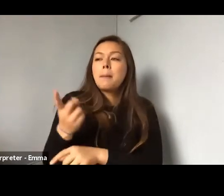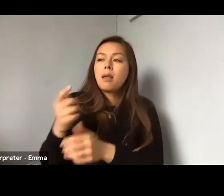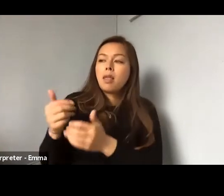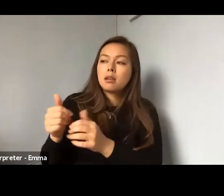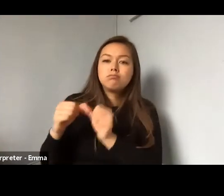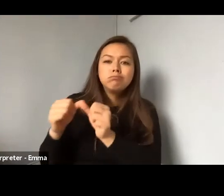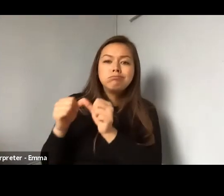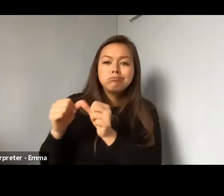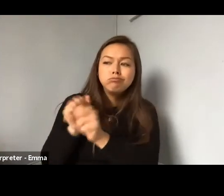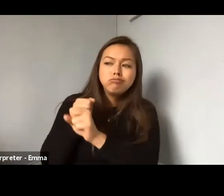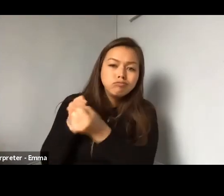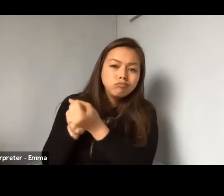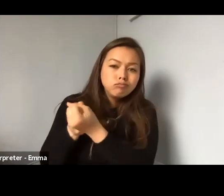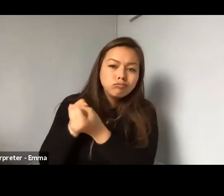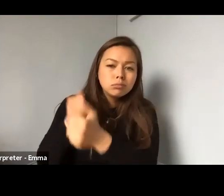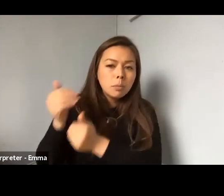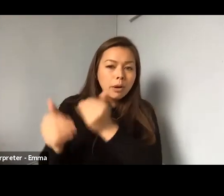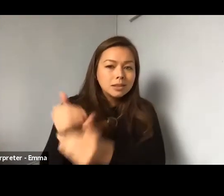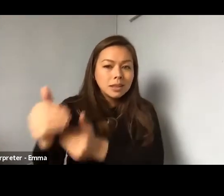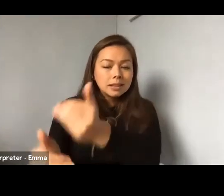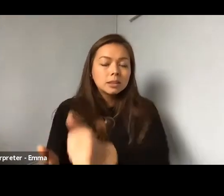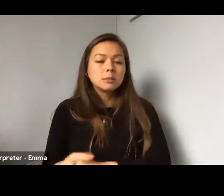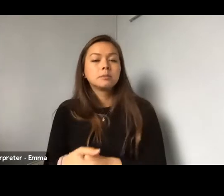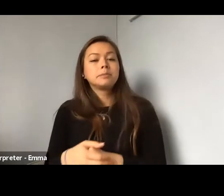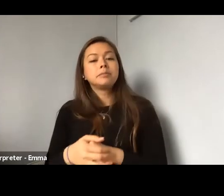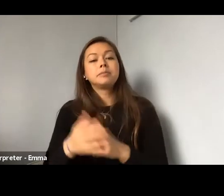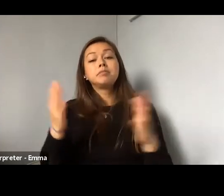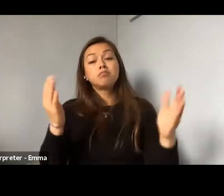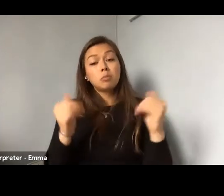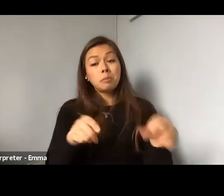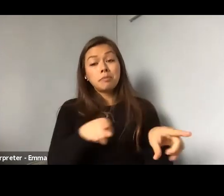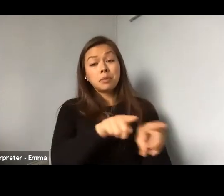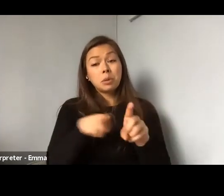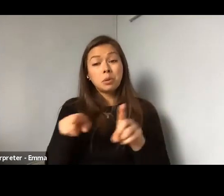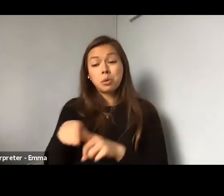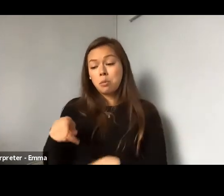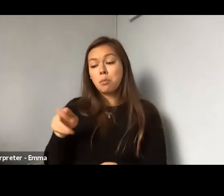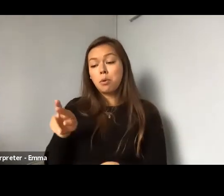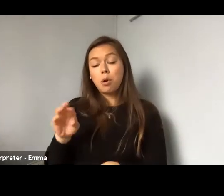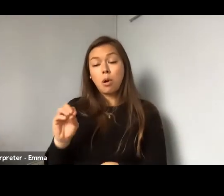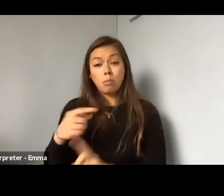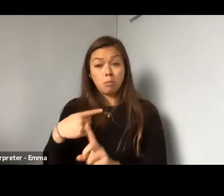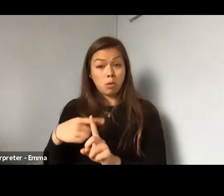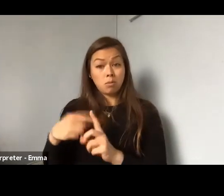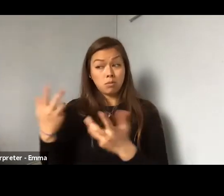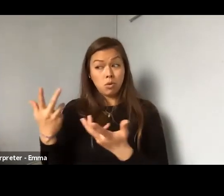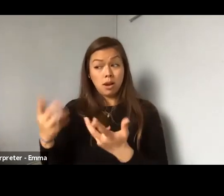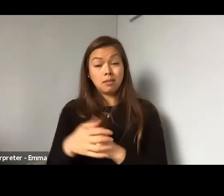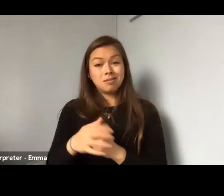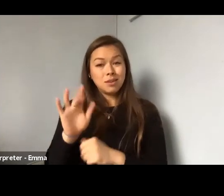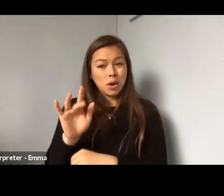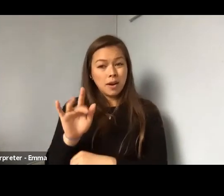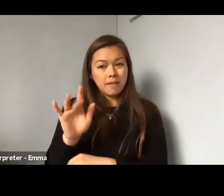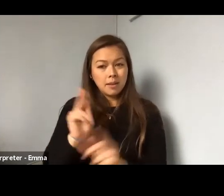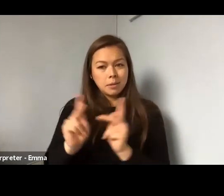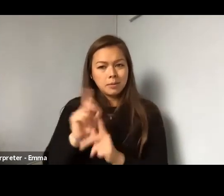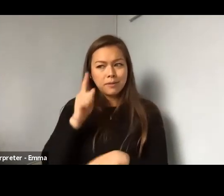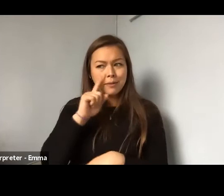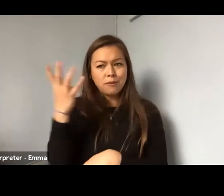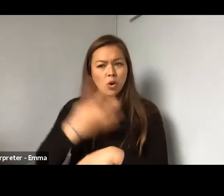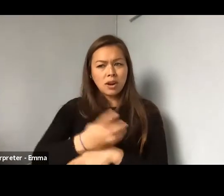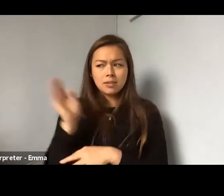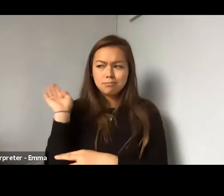this was, as I said, a 4-day event. We had over 25 people show up for all of those days. It really was a place where